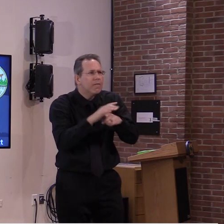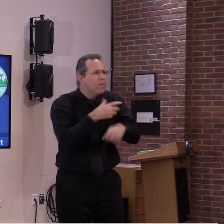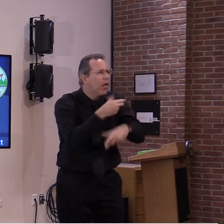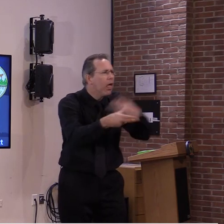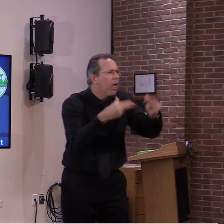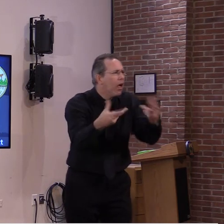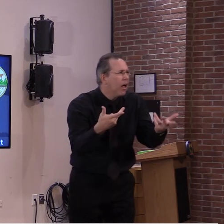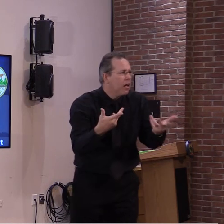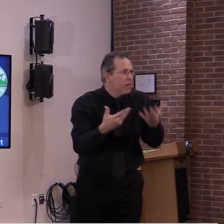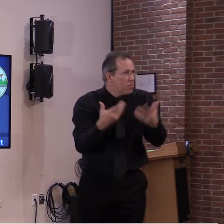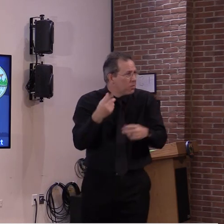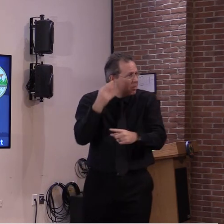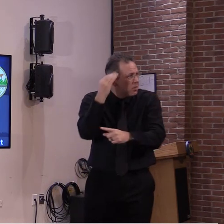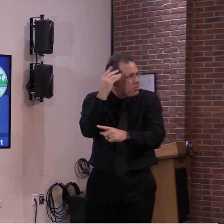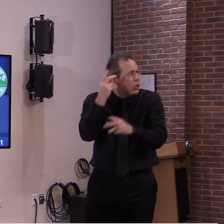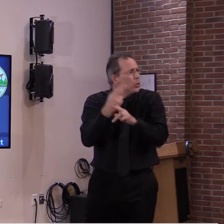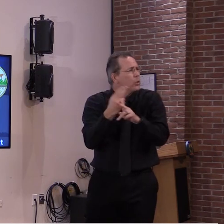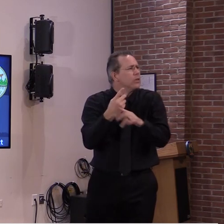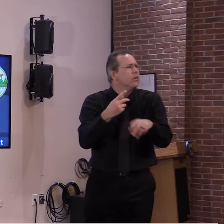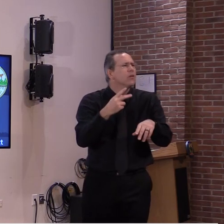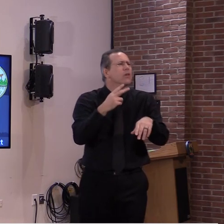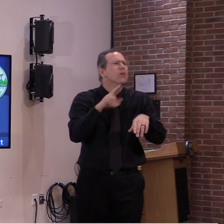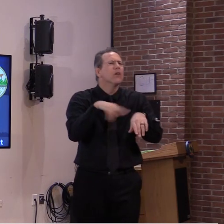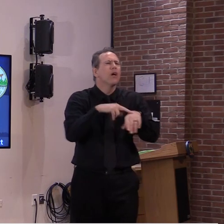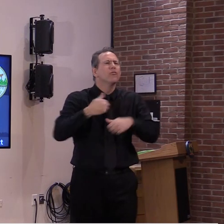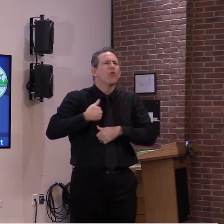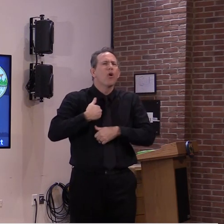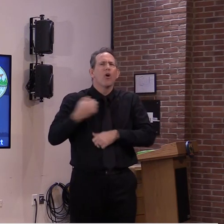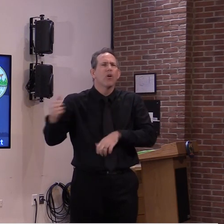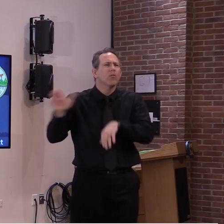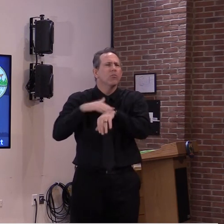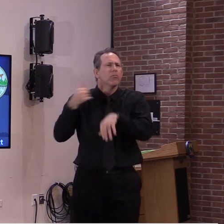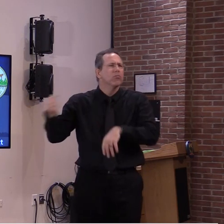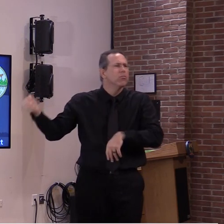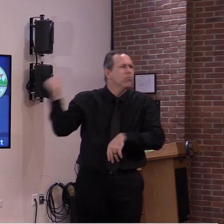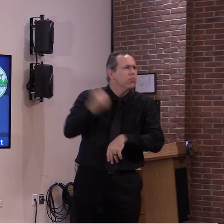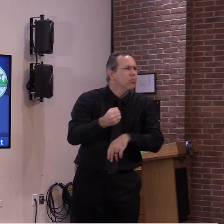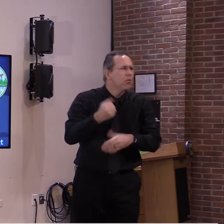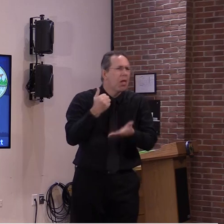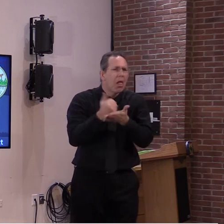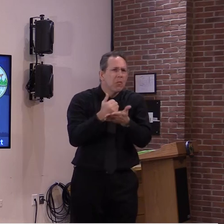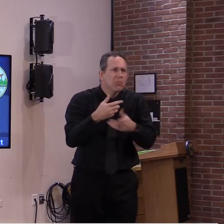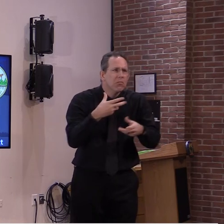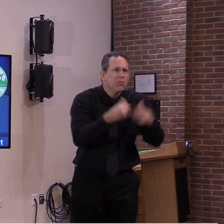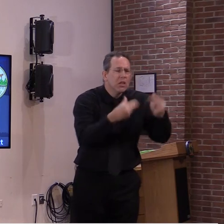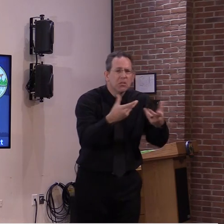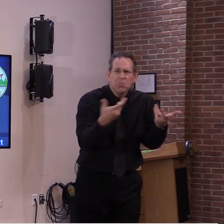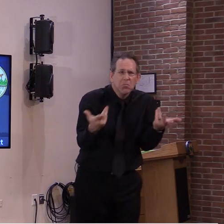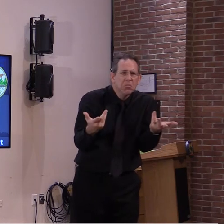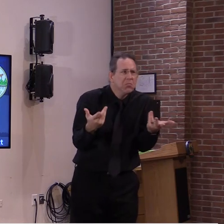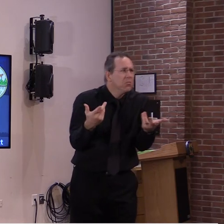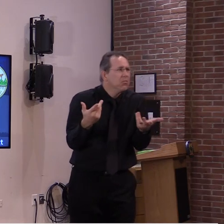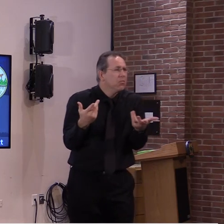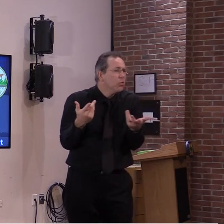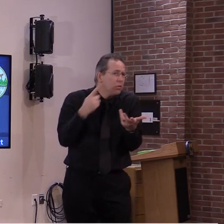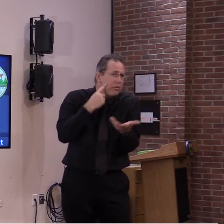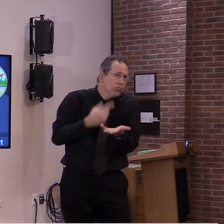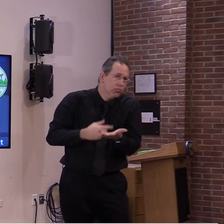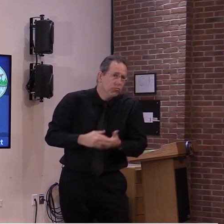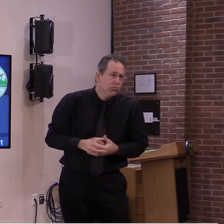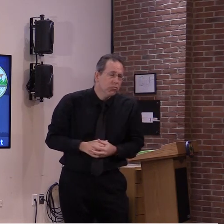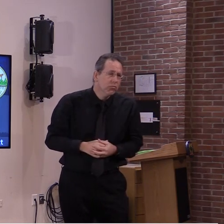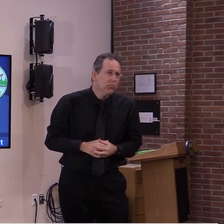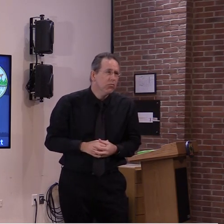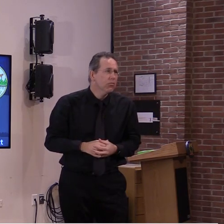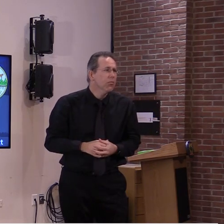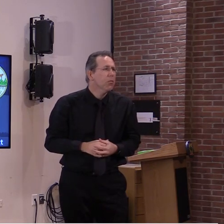strategies as we move forward. So we are considering all of that in every way we possibly can